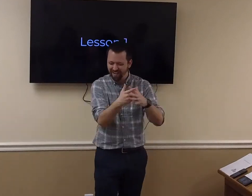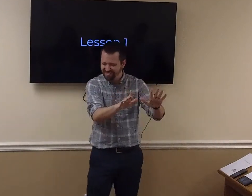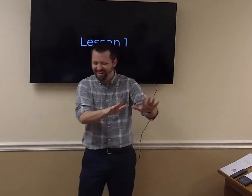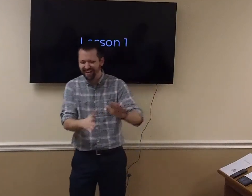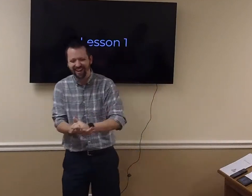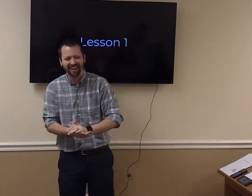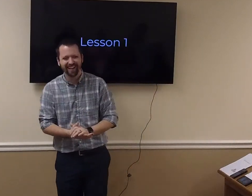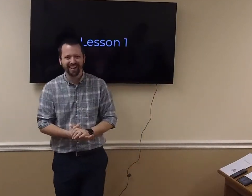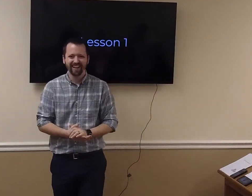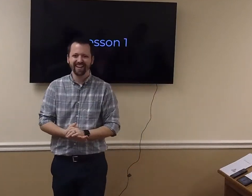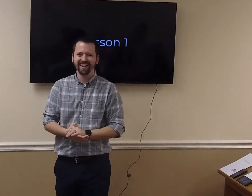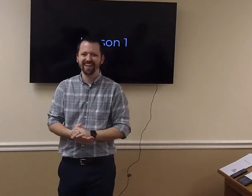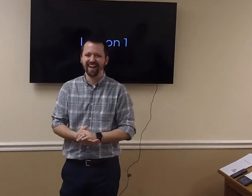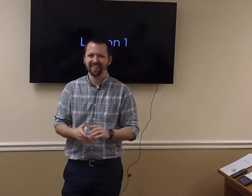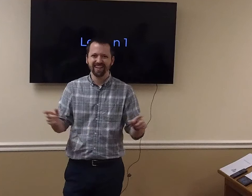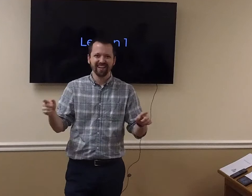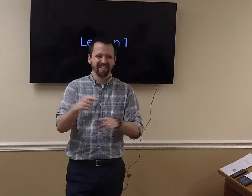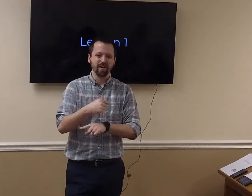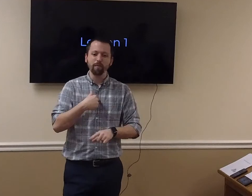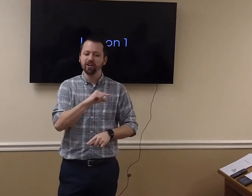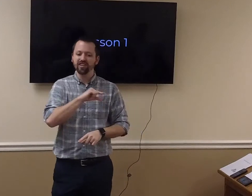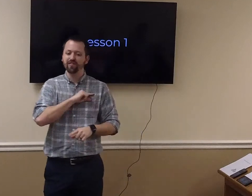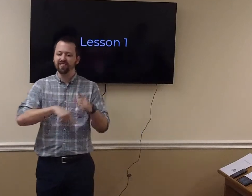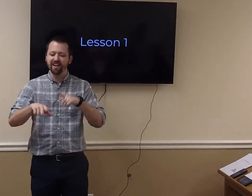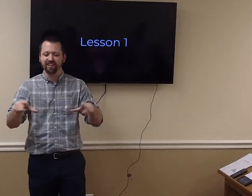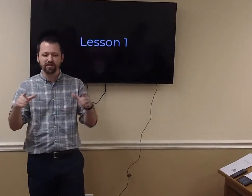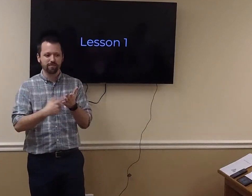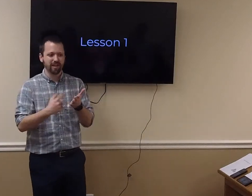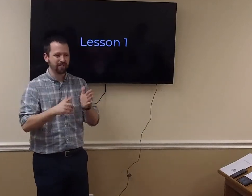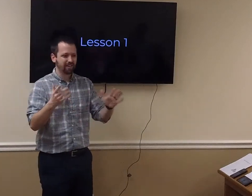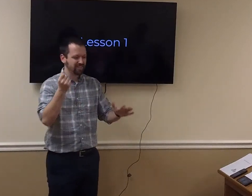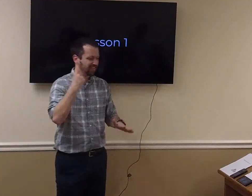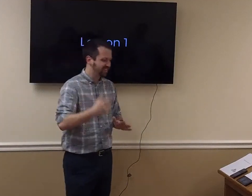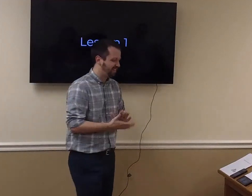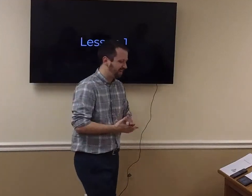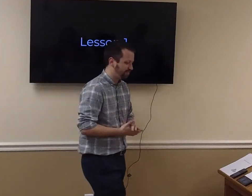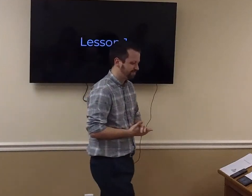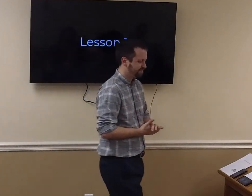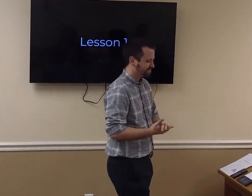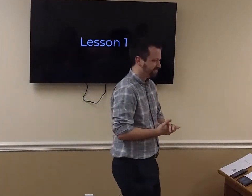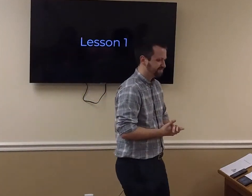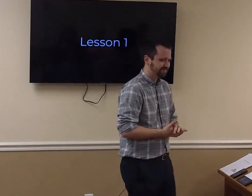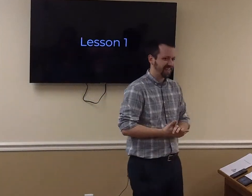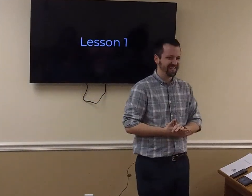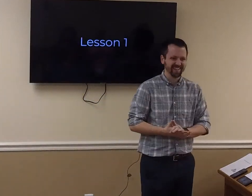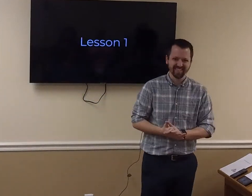offense. Switch your verb and your noun. Yeah. Yes, I'm guilty of it in sign language sometimes. I understand. So, It's all good. It's all the